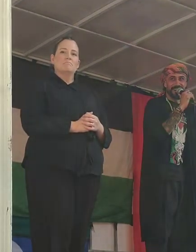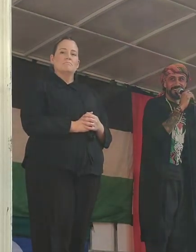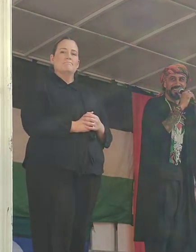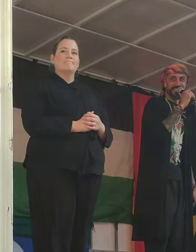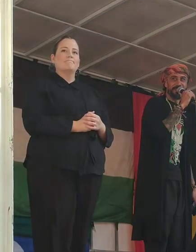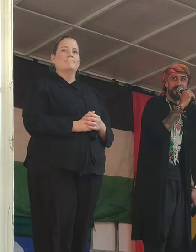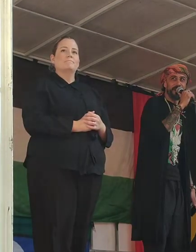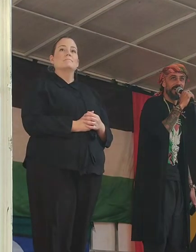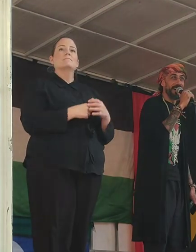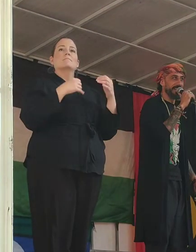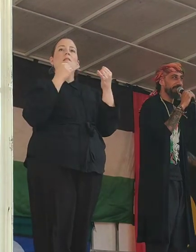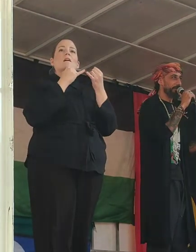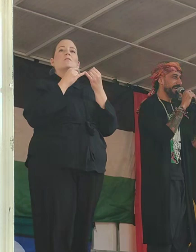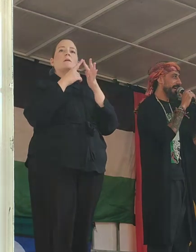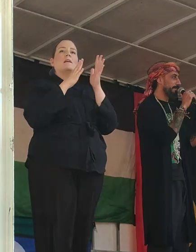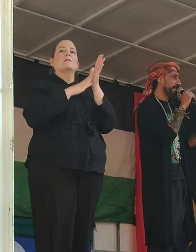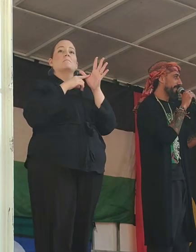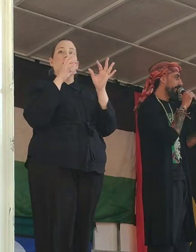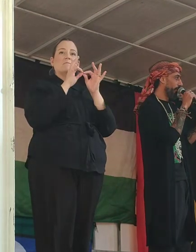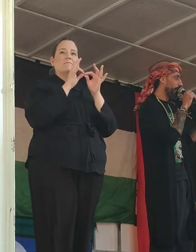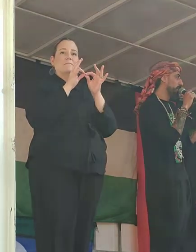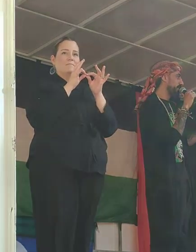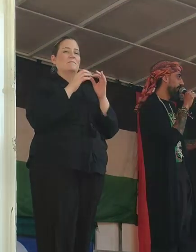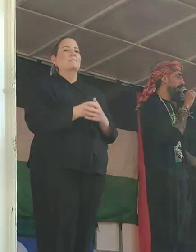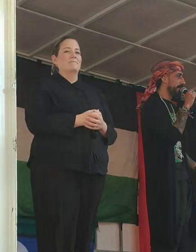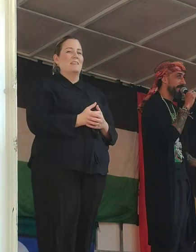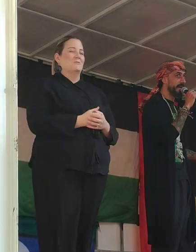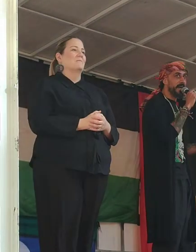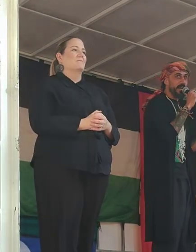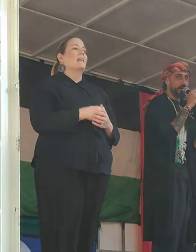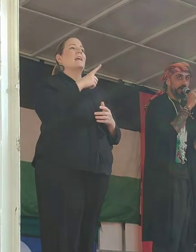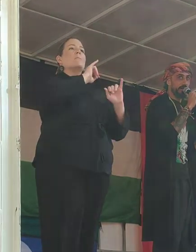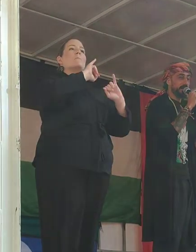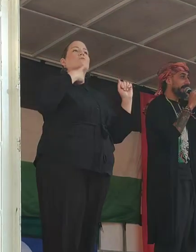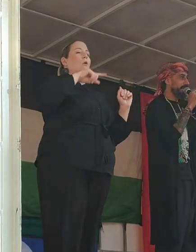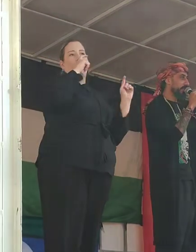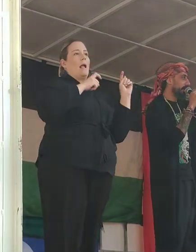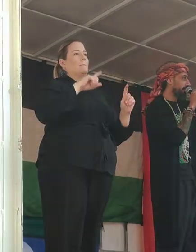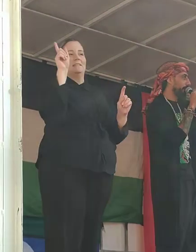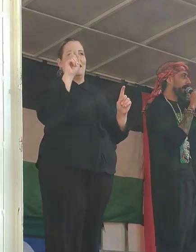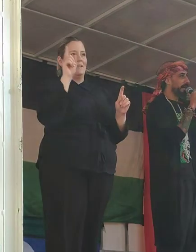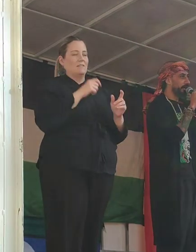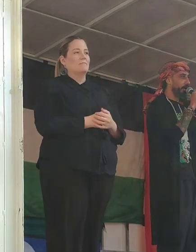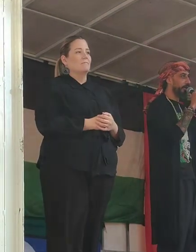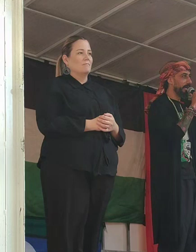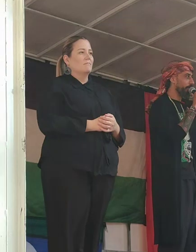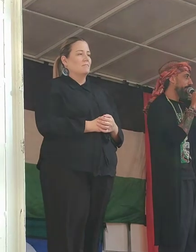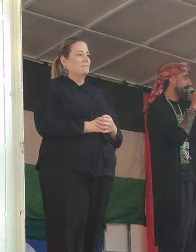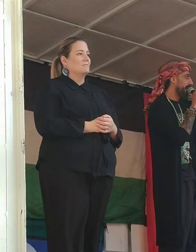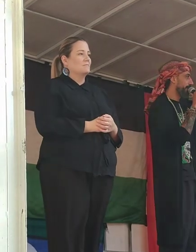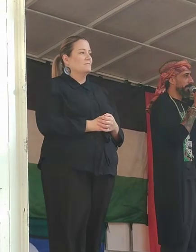started the sitting Bifara, and even with his absence for emergency reasons, he couldn't just, literally every rally I go, he